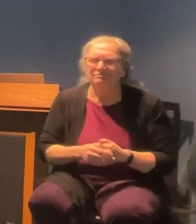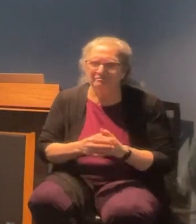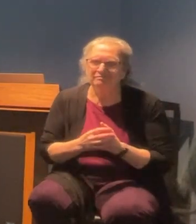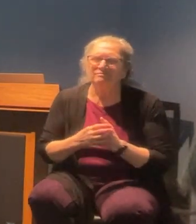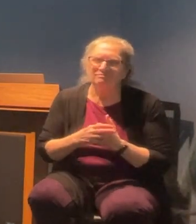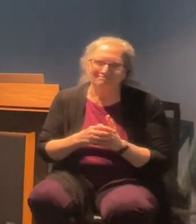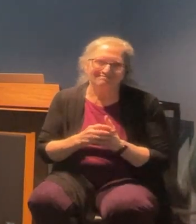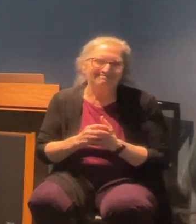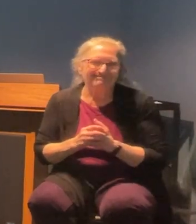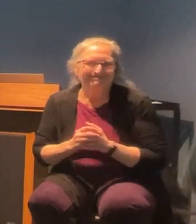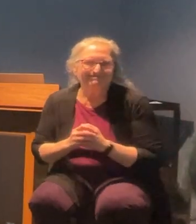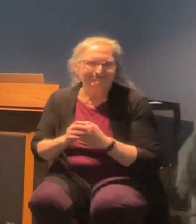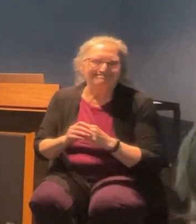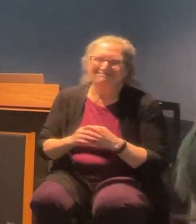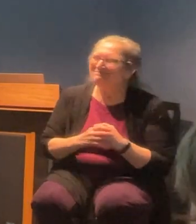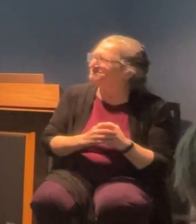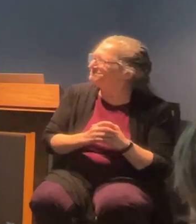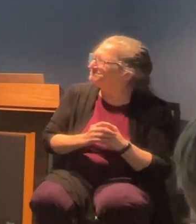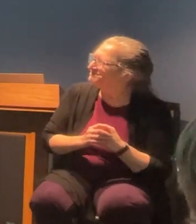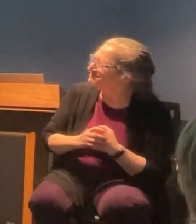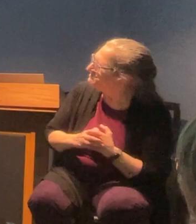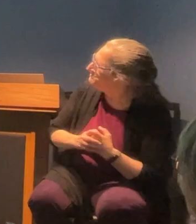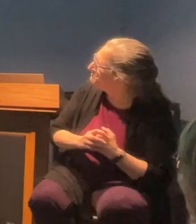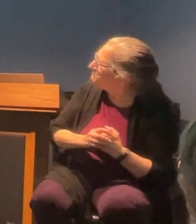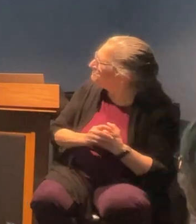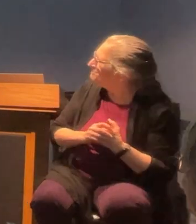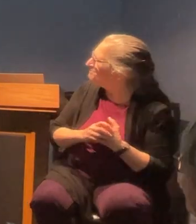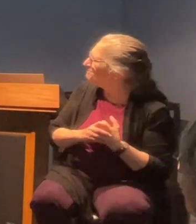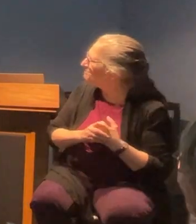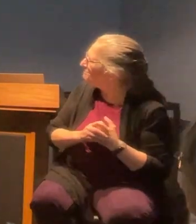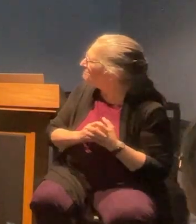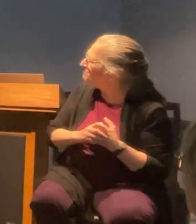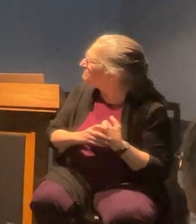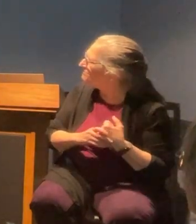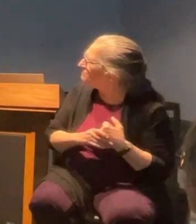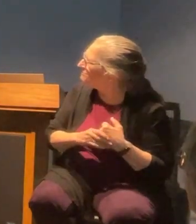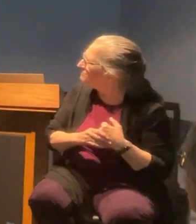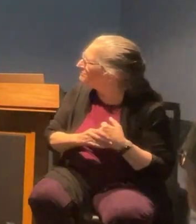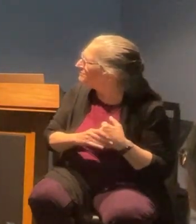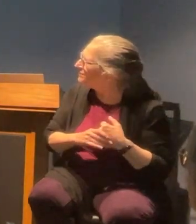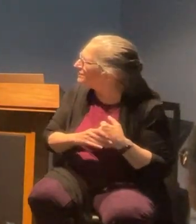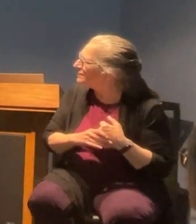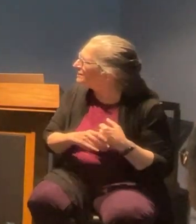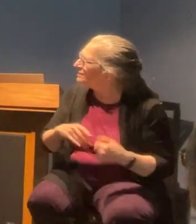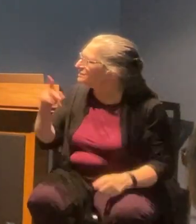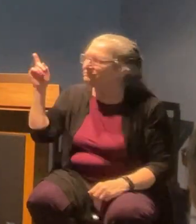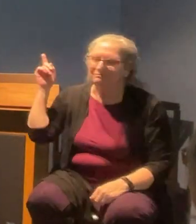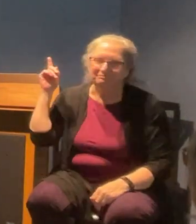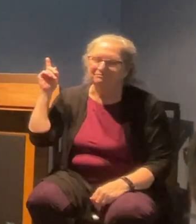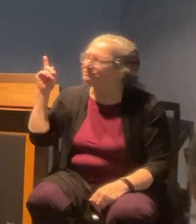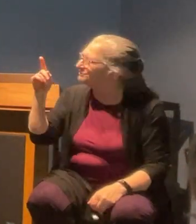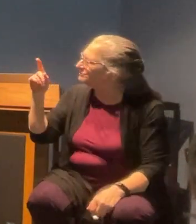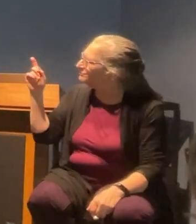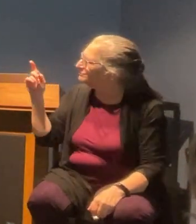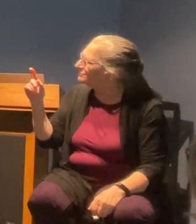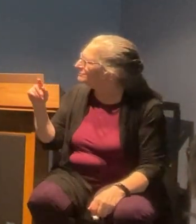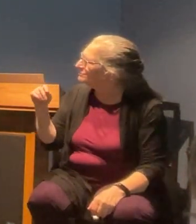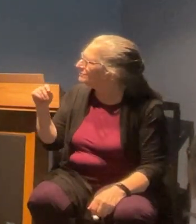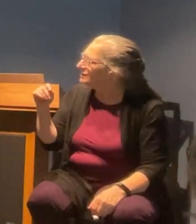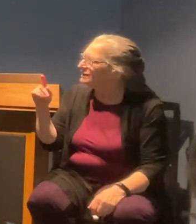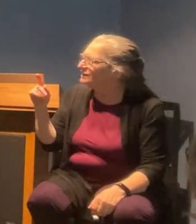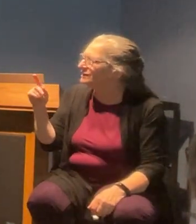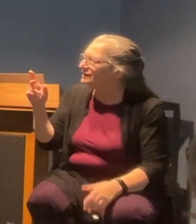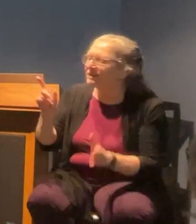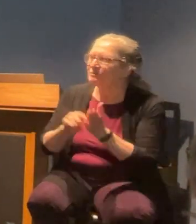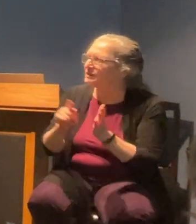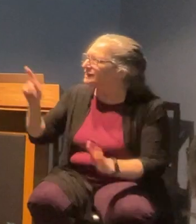house, I thought that maybe I won't see the slide there, and I printed too. Yeah, So you have